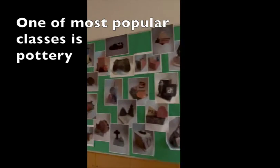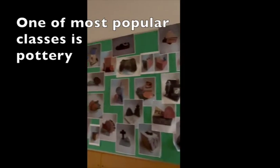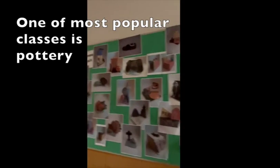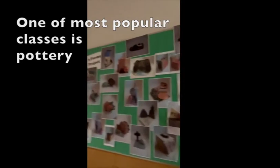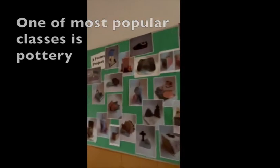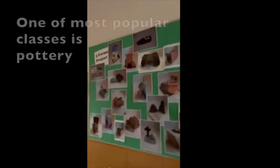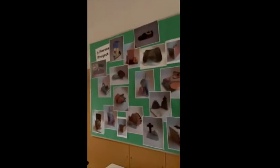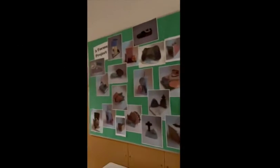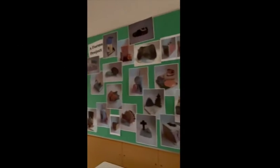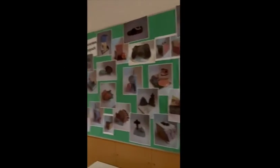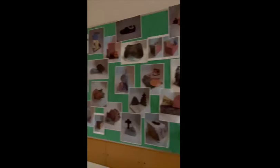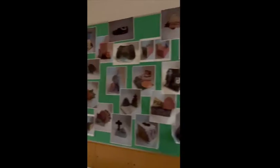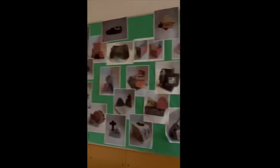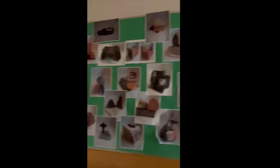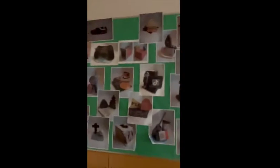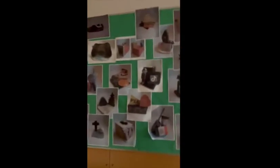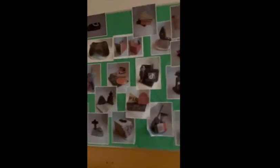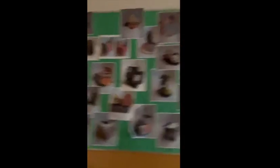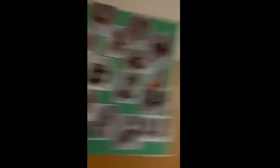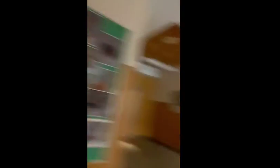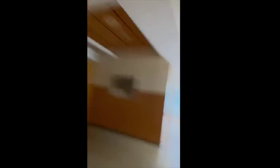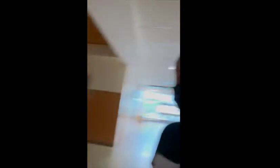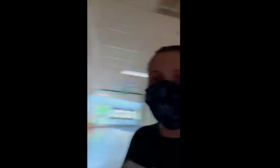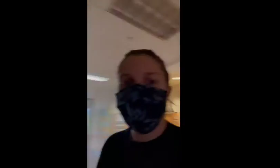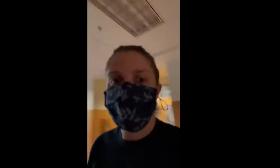amazing pottery stuff that people have made.